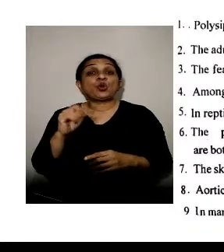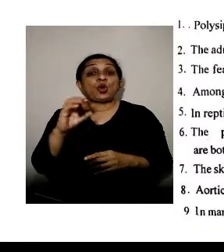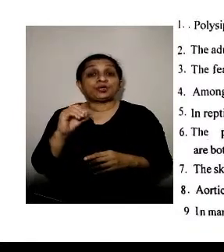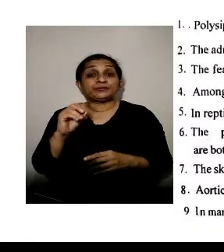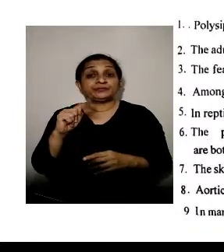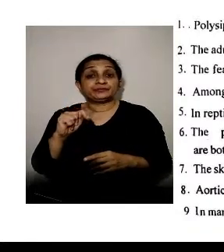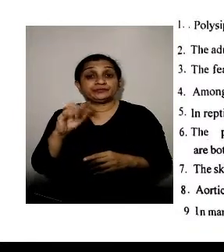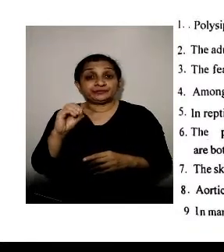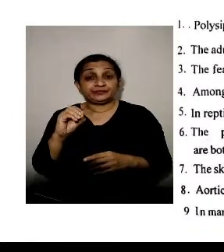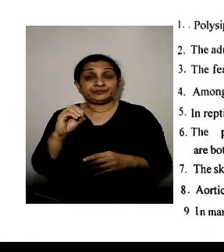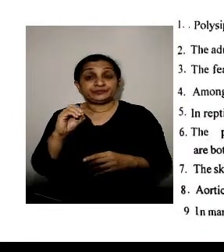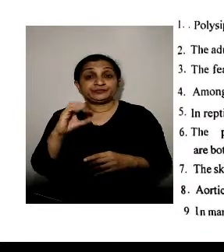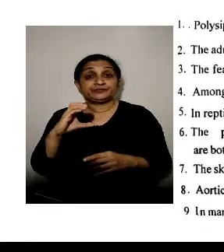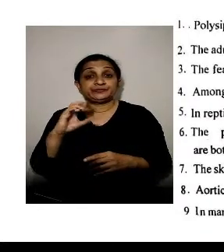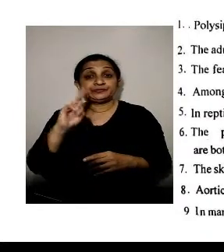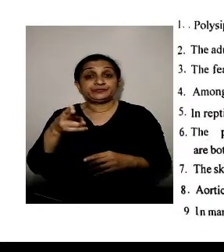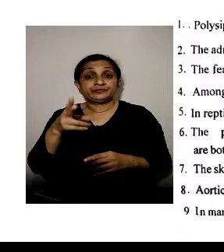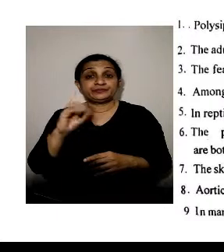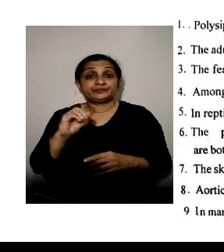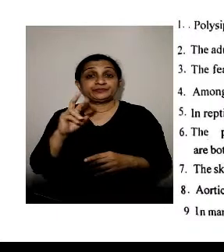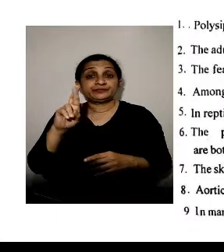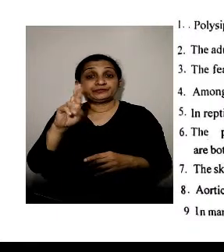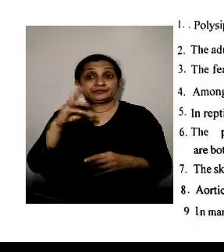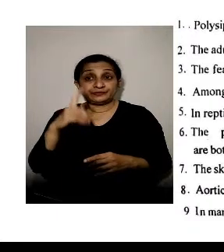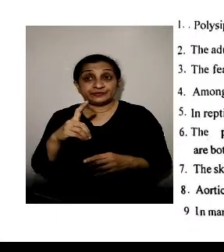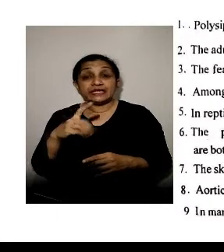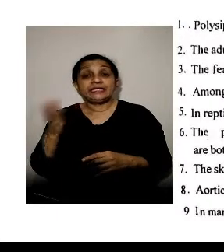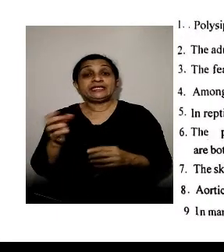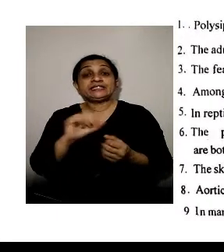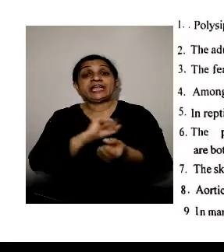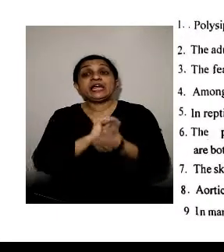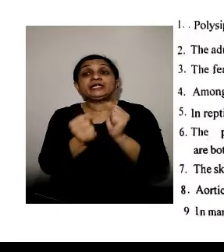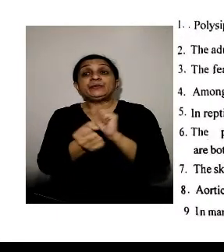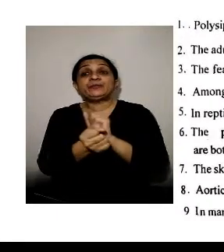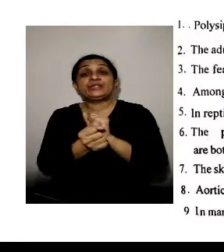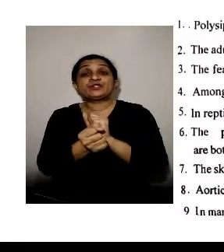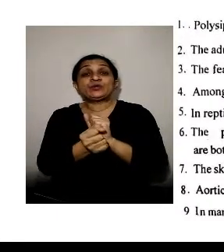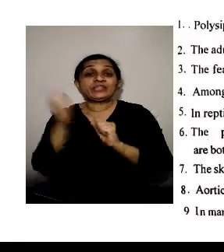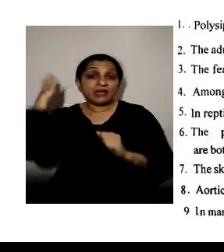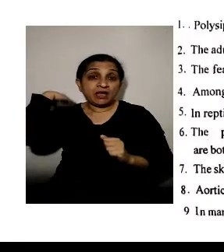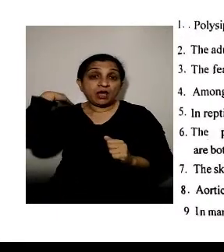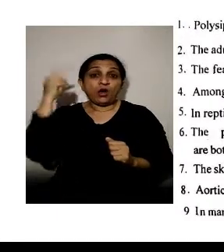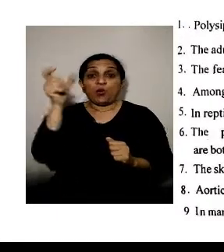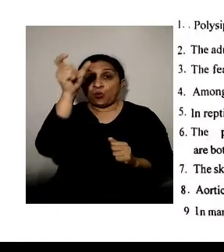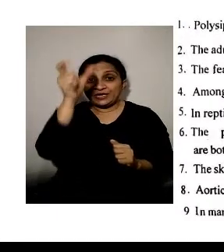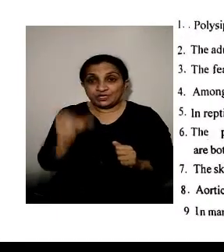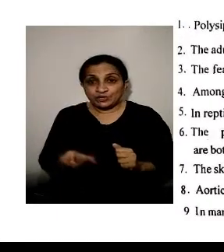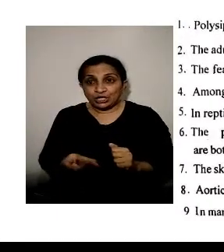notochord is replaced with a